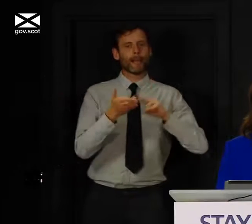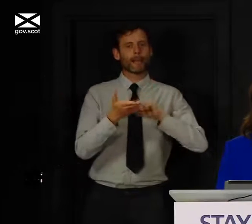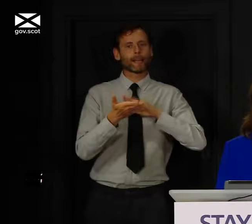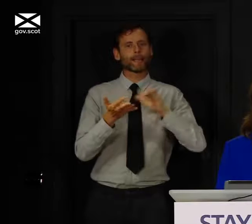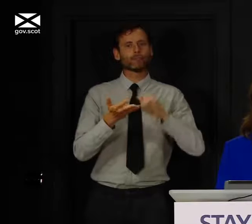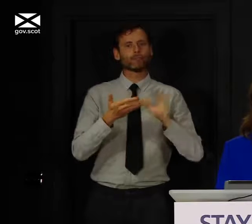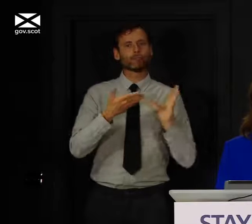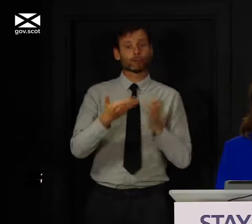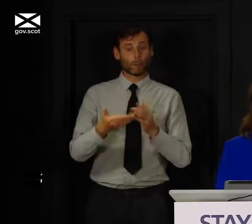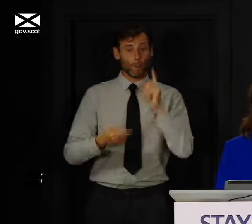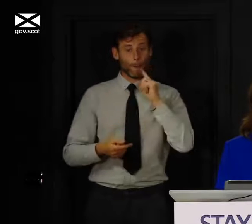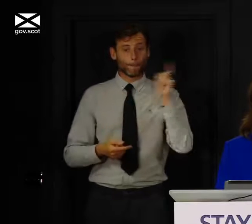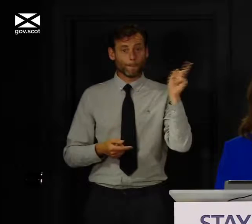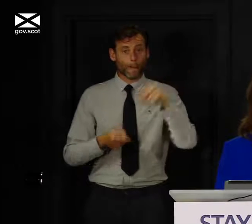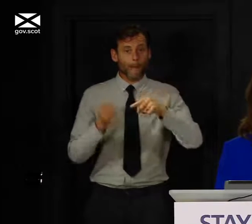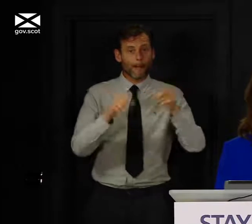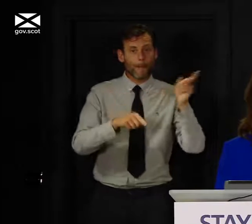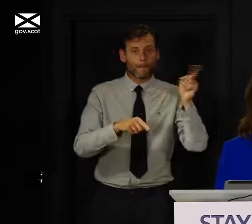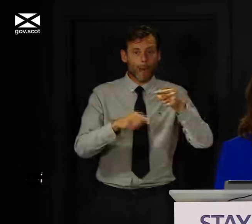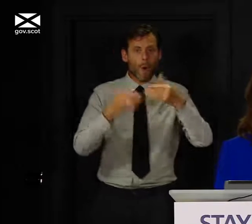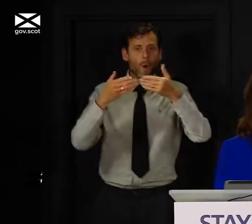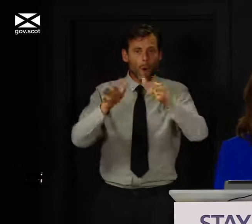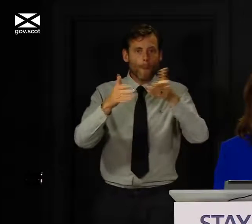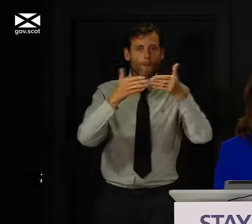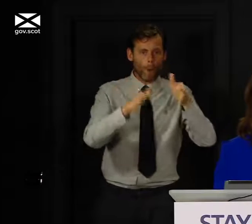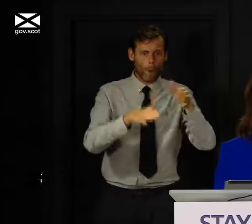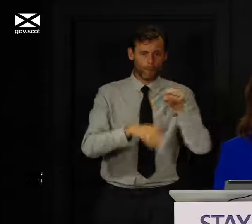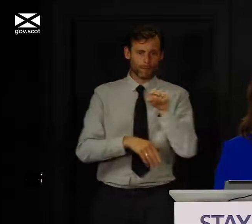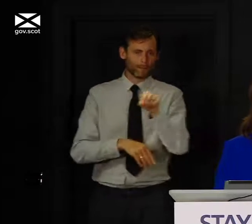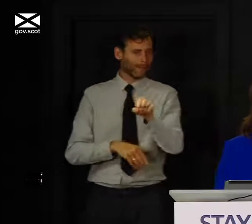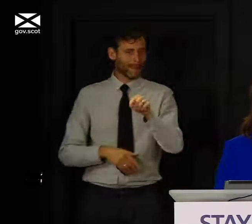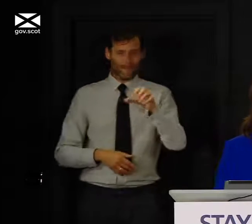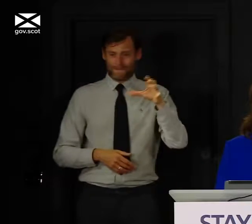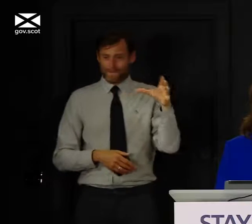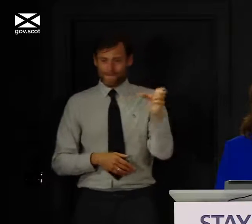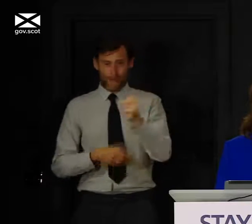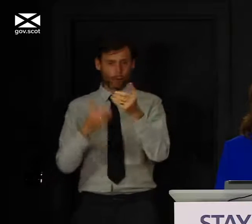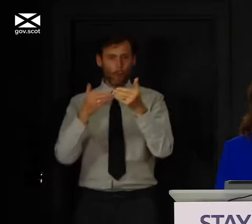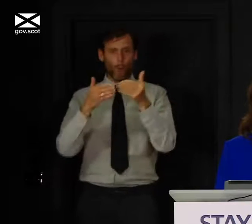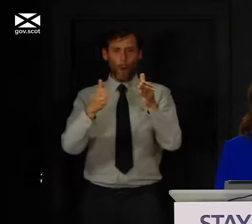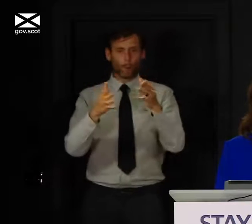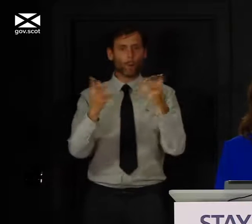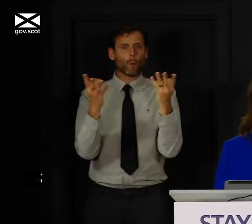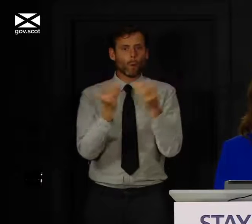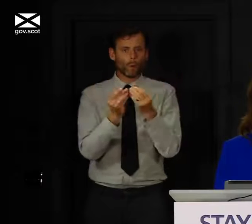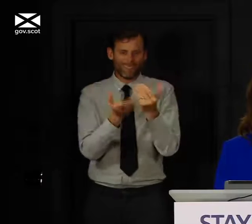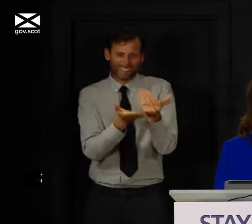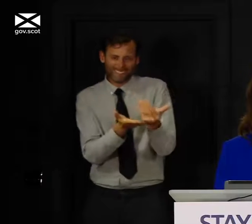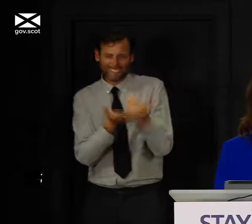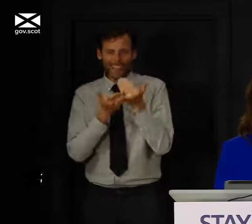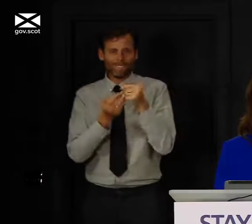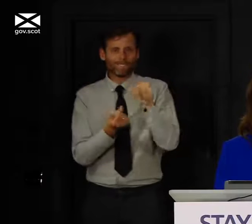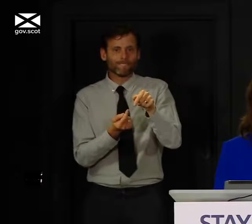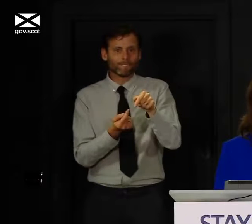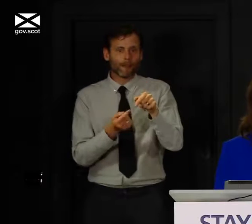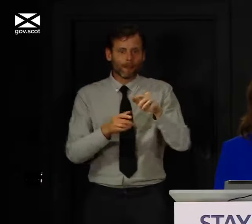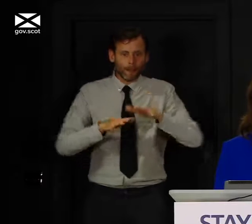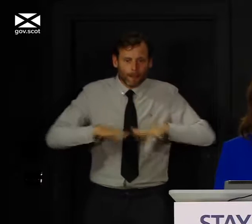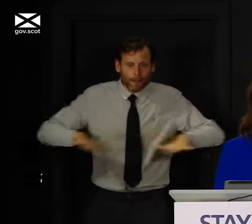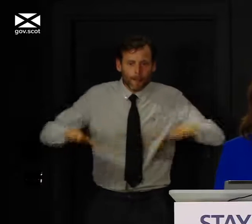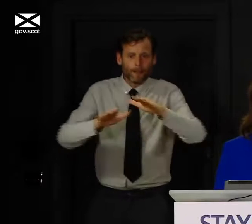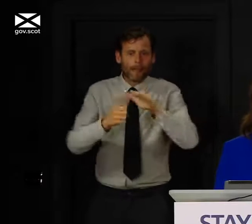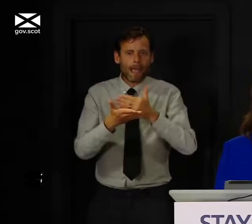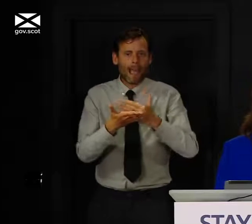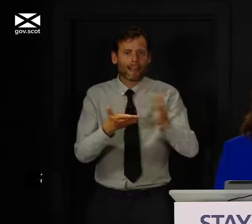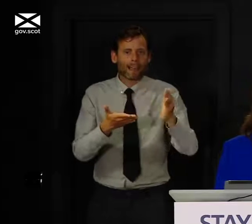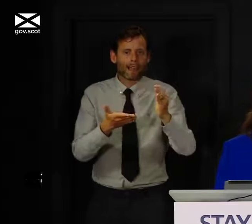health service in that gradual and importantly safe way that I've described more than once, is whether or not